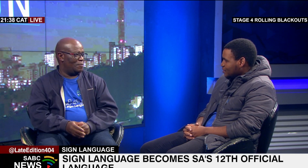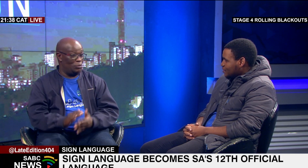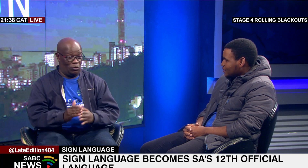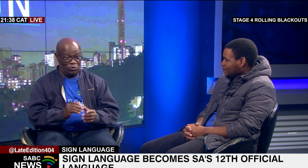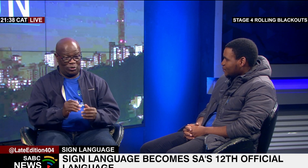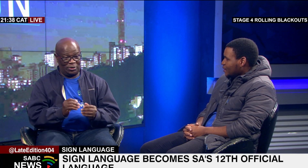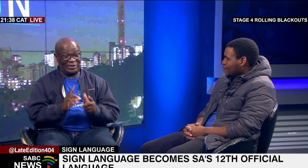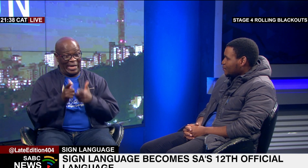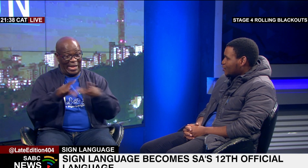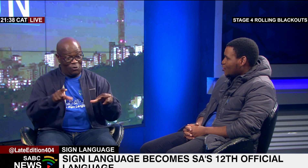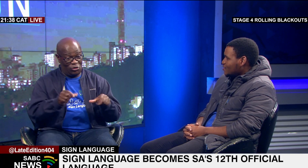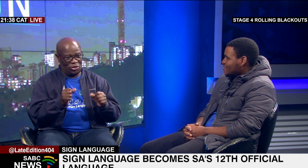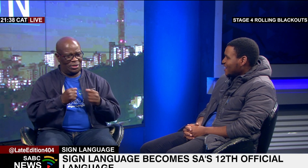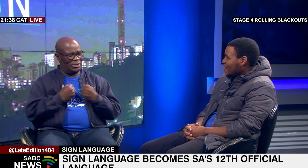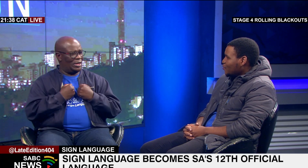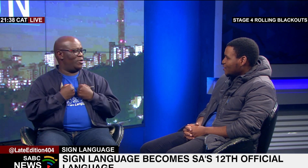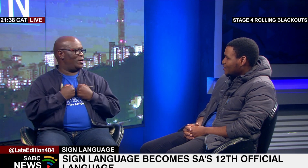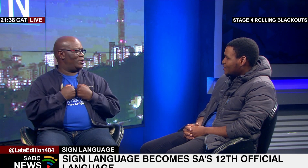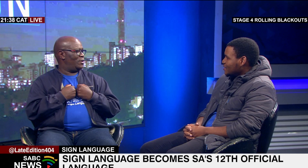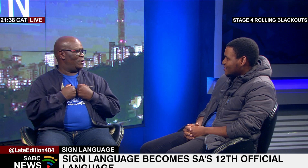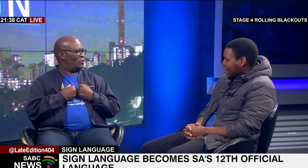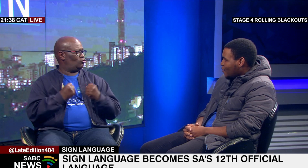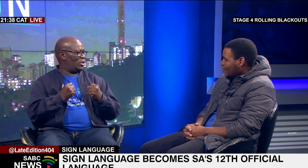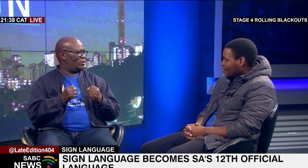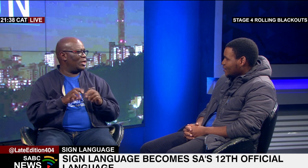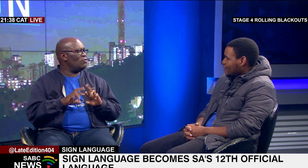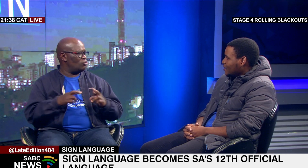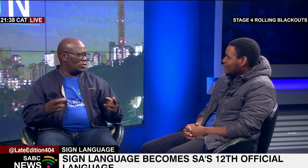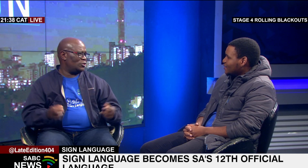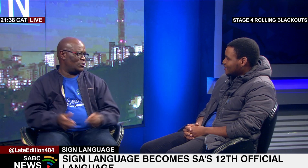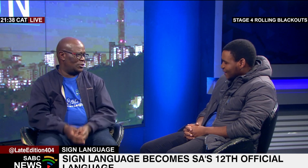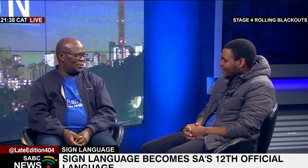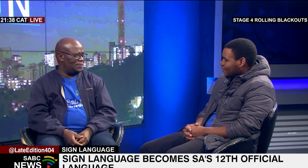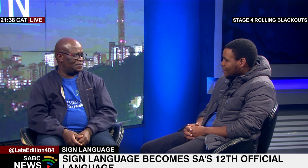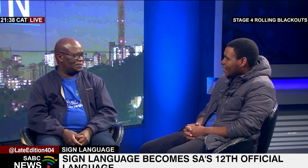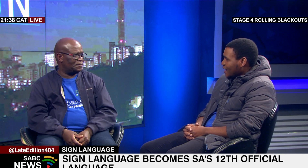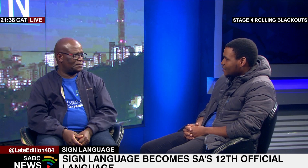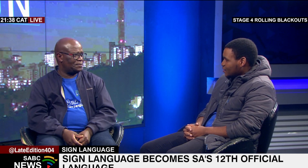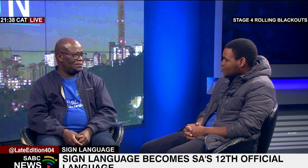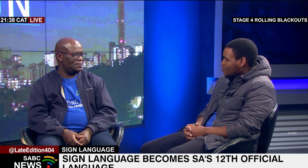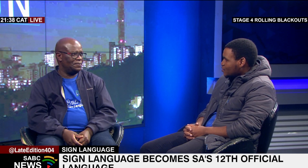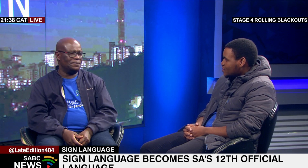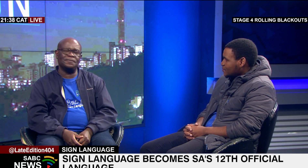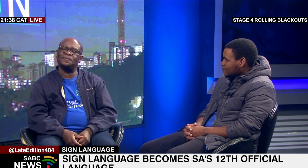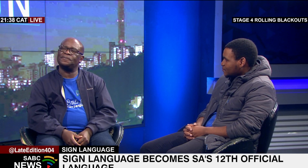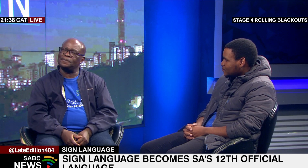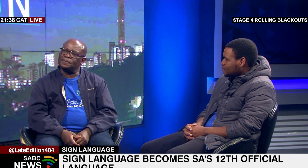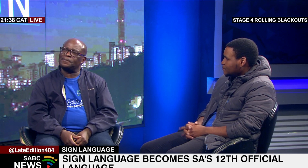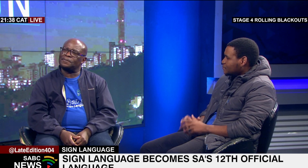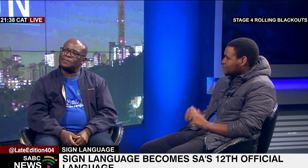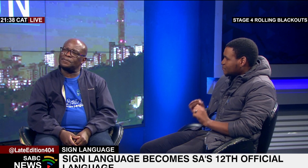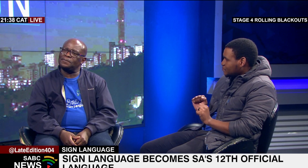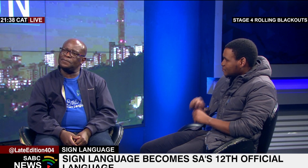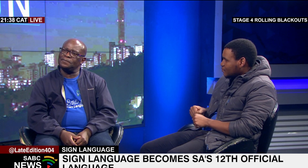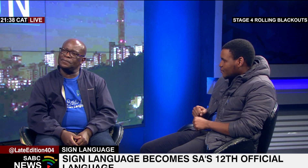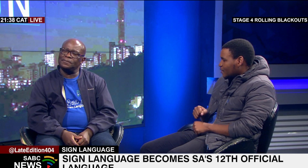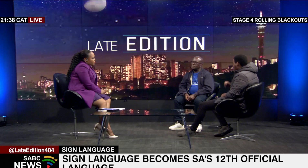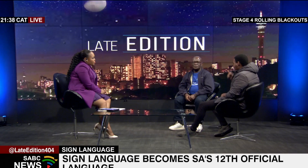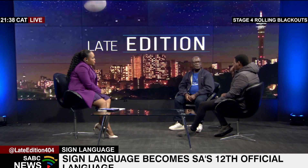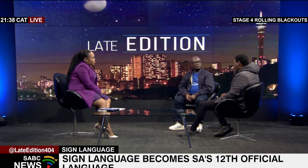community, because sign language is our strength and resource. Yeah, and I mean, I think it's also important, you know,